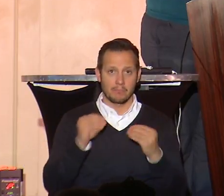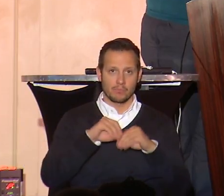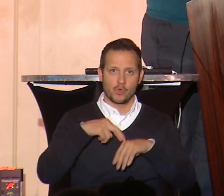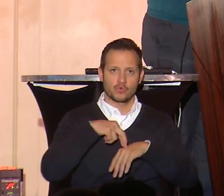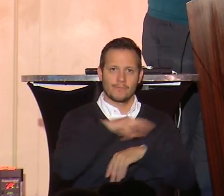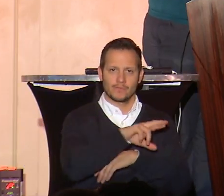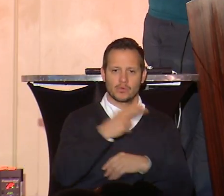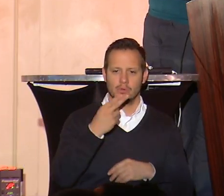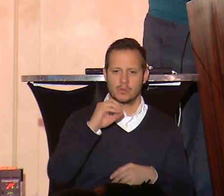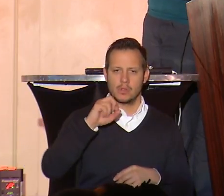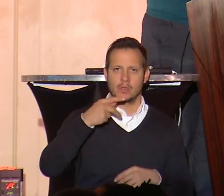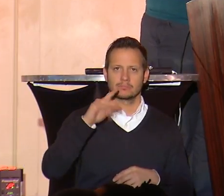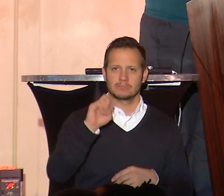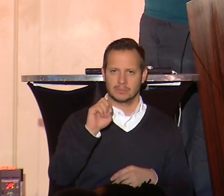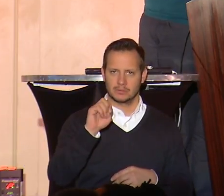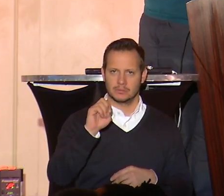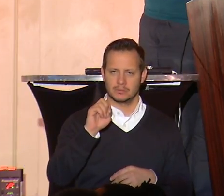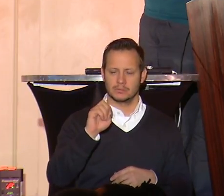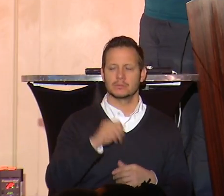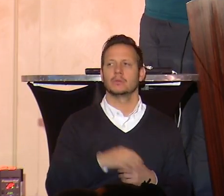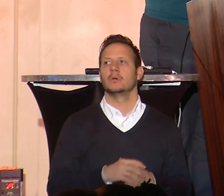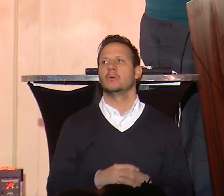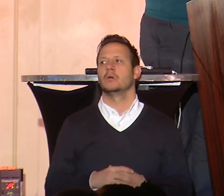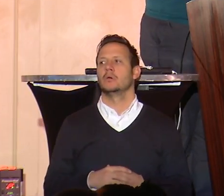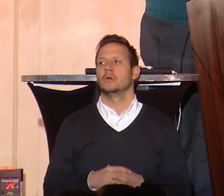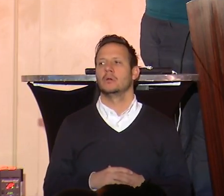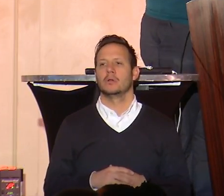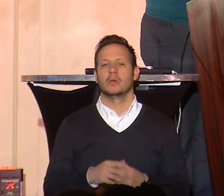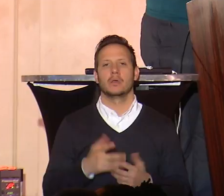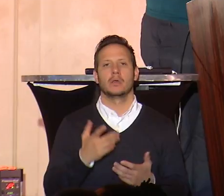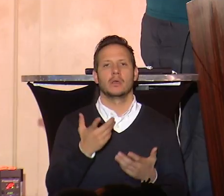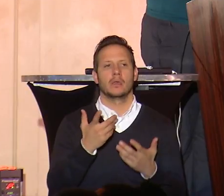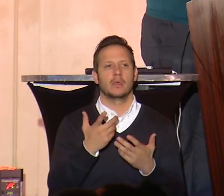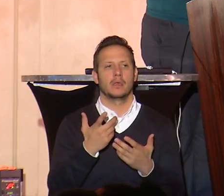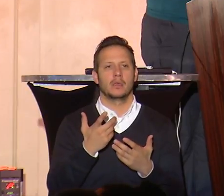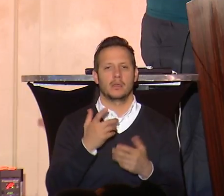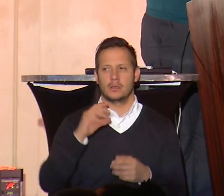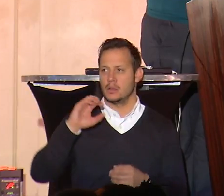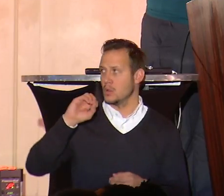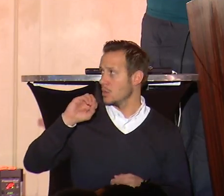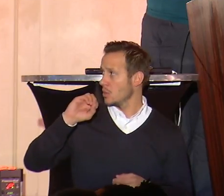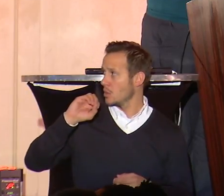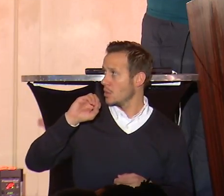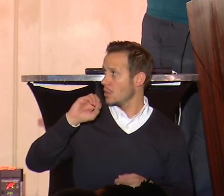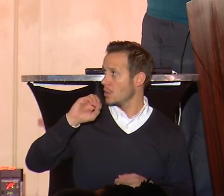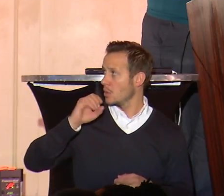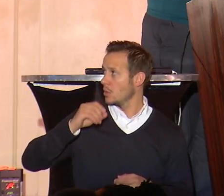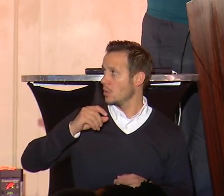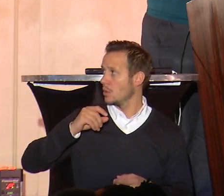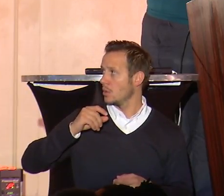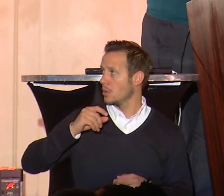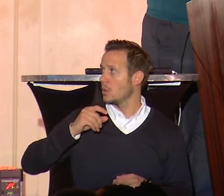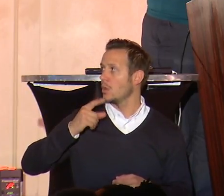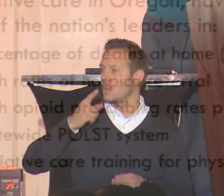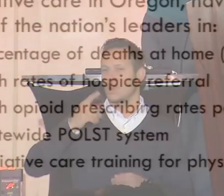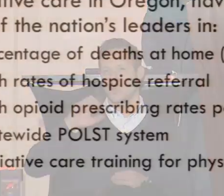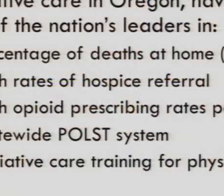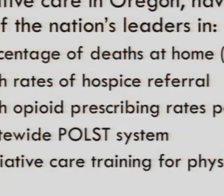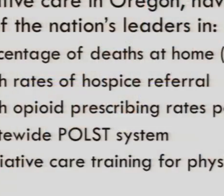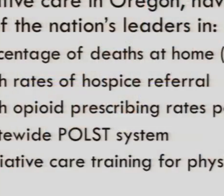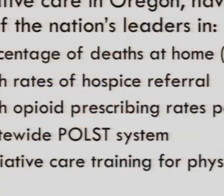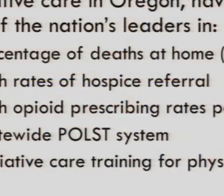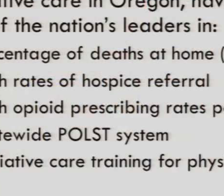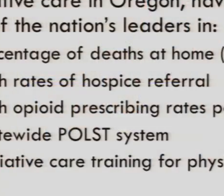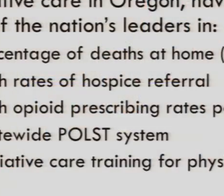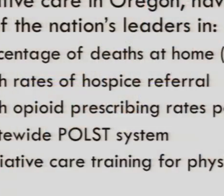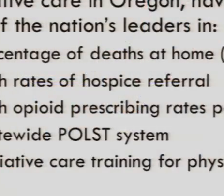strong hospice penetration, high use of opioids to to address pain issues. So a